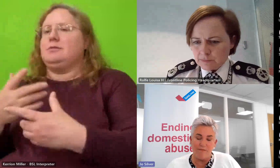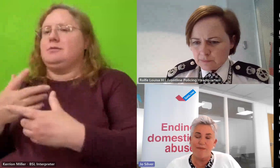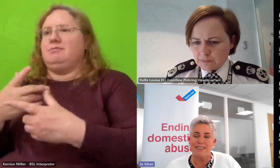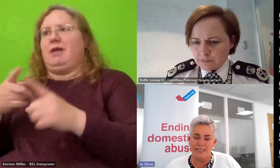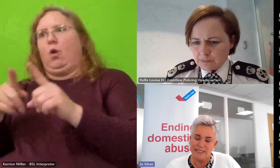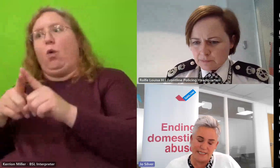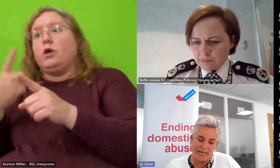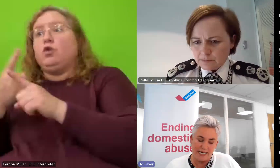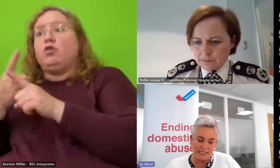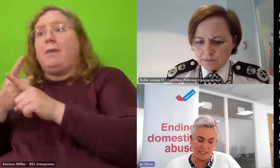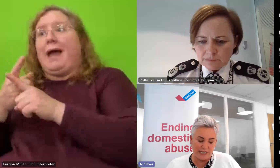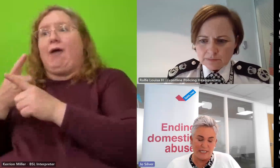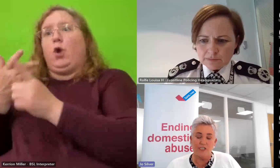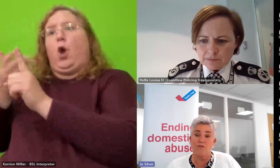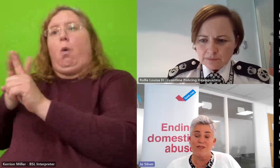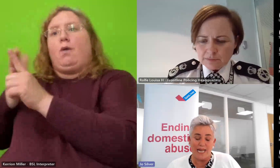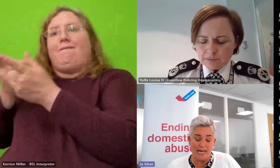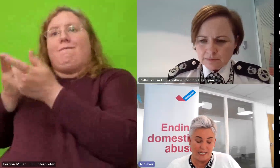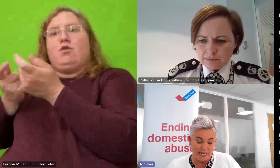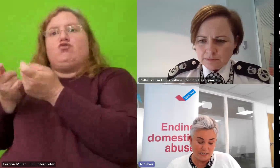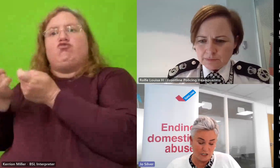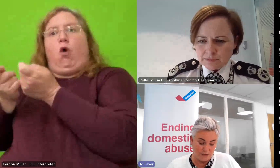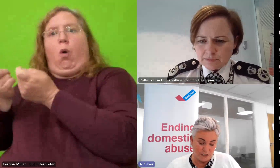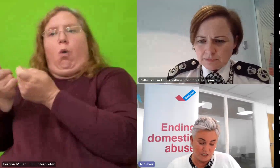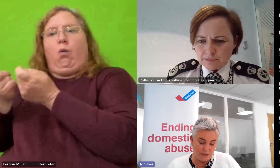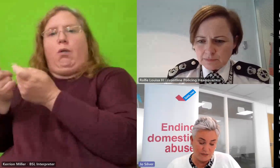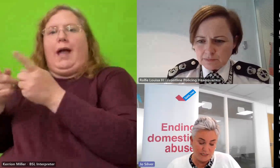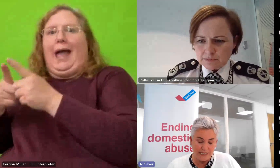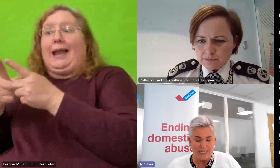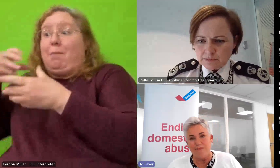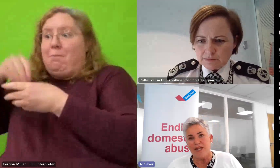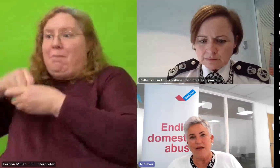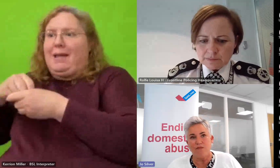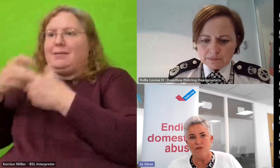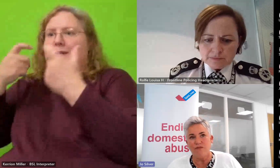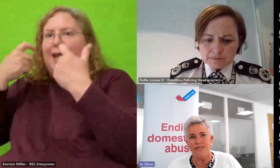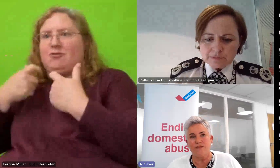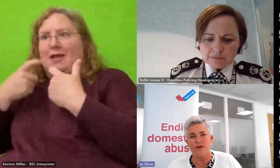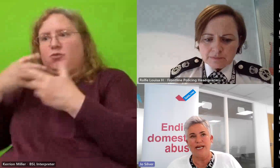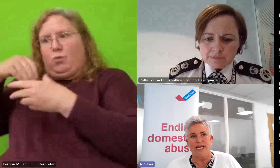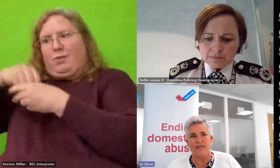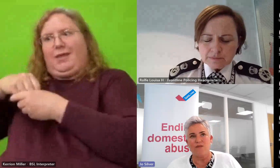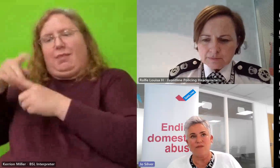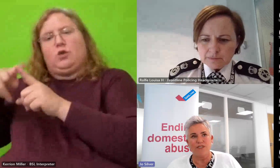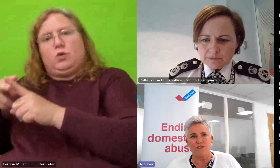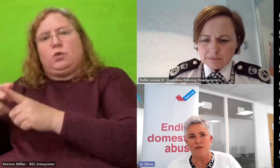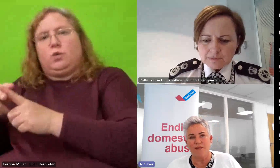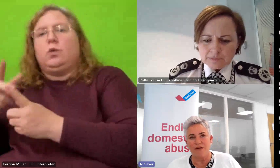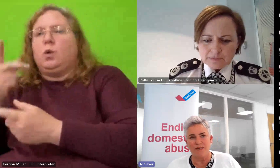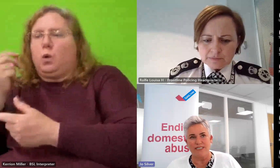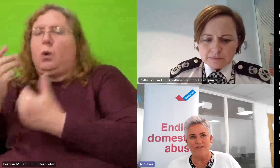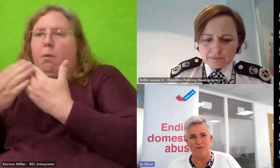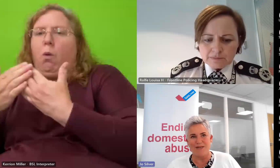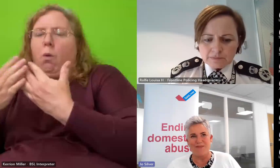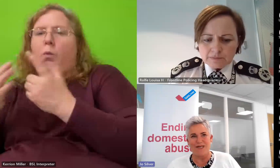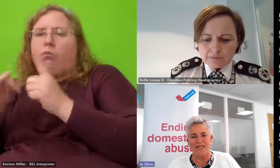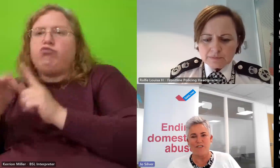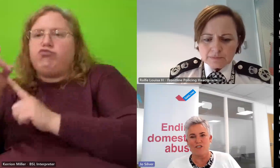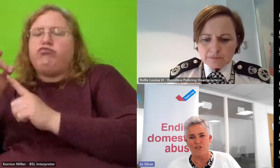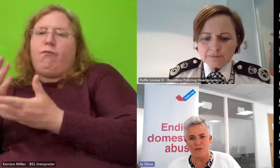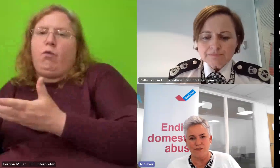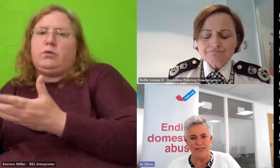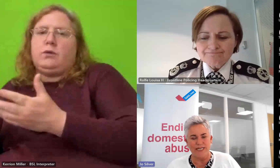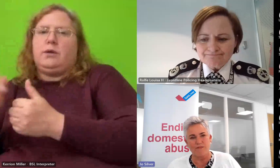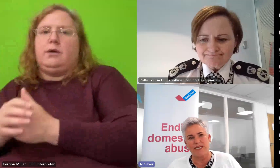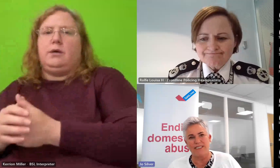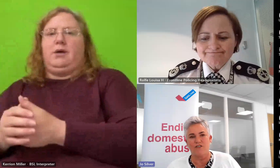and embedding the DA legislation within the actual tool. I'm always aware that when we talk about a piece of paper